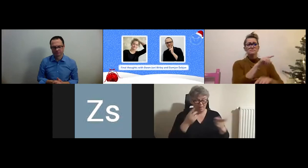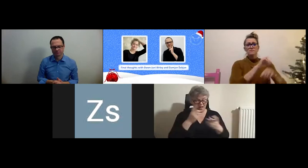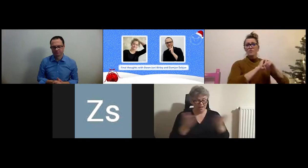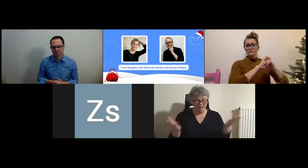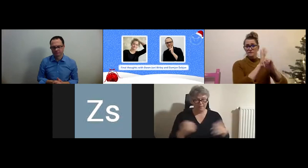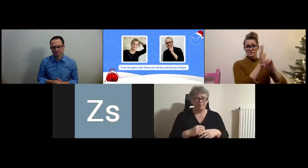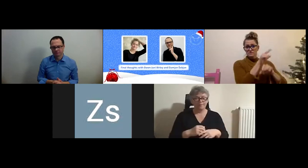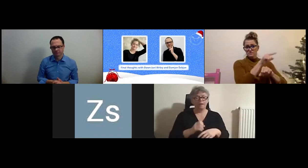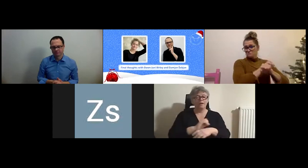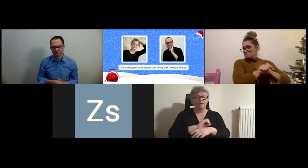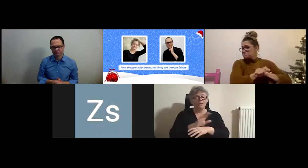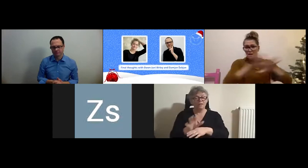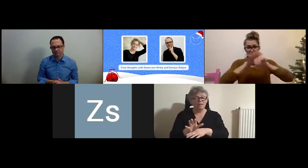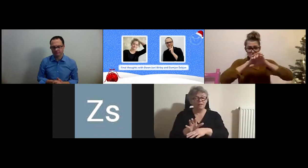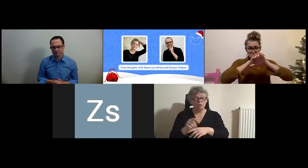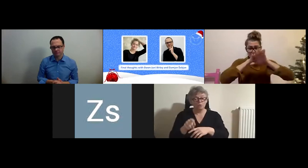next question beautifully.